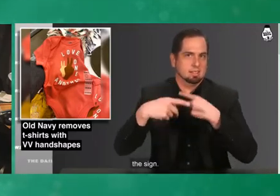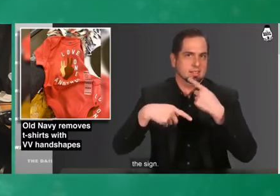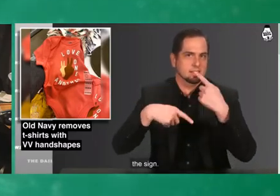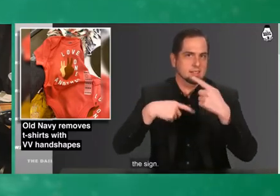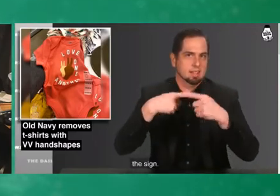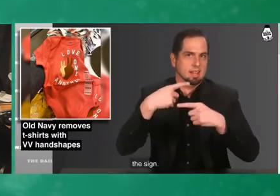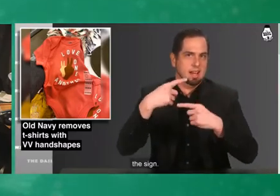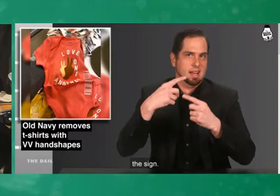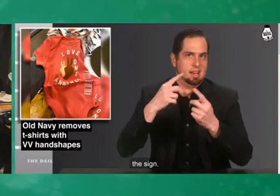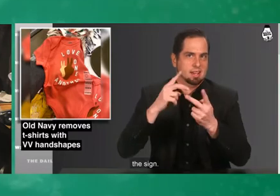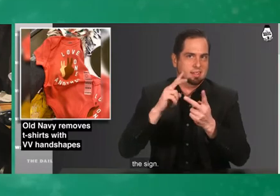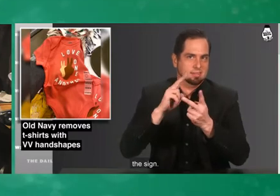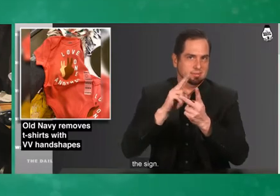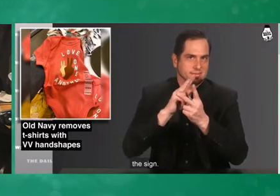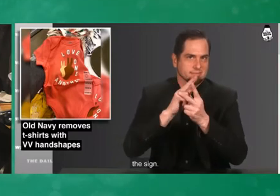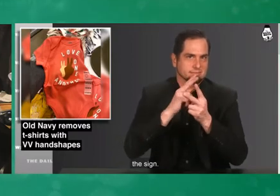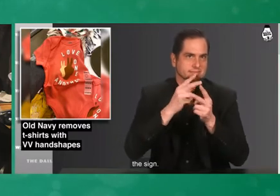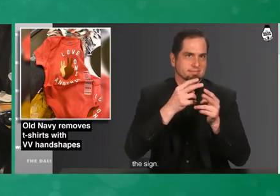the sign